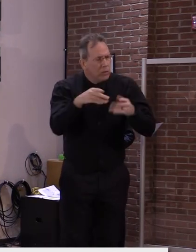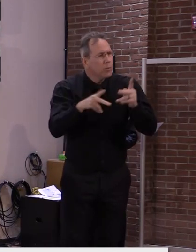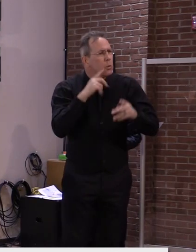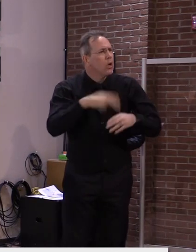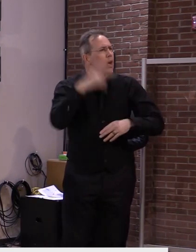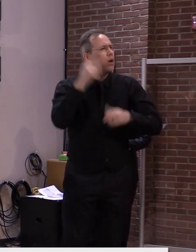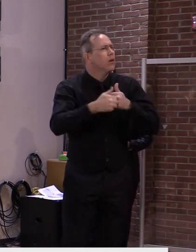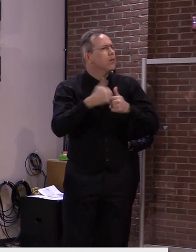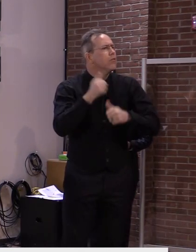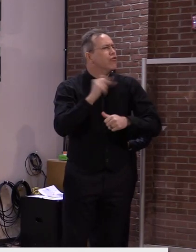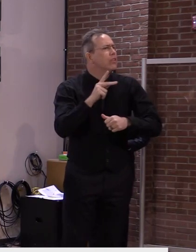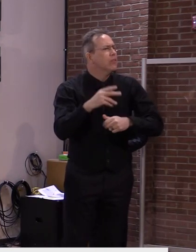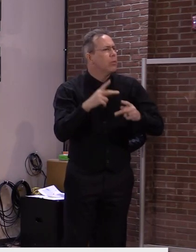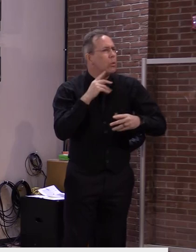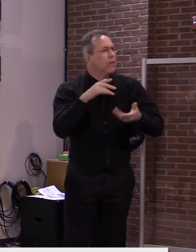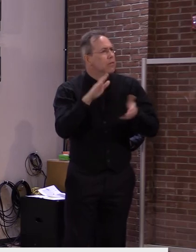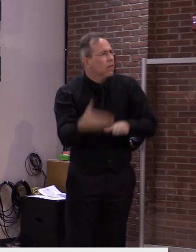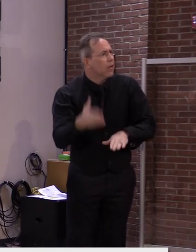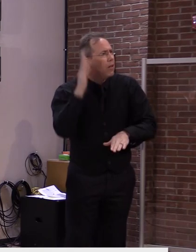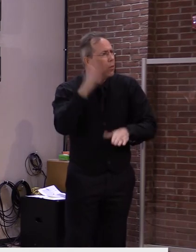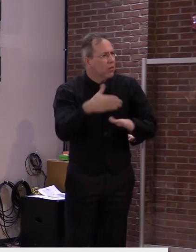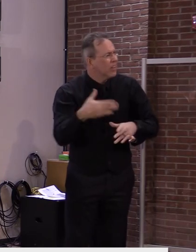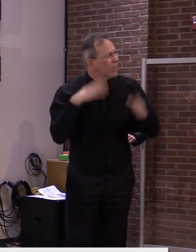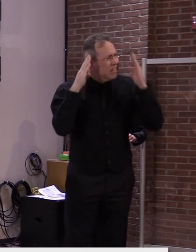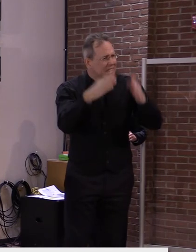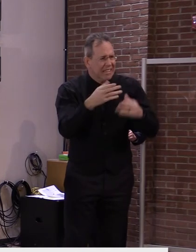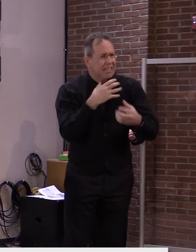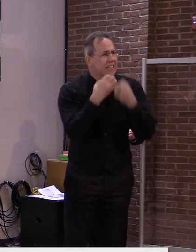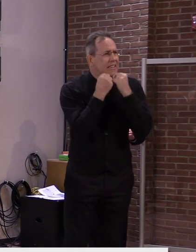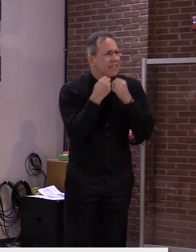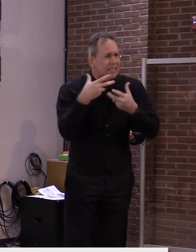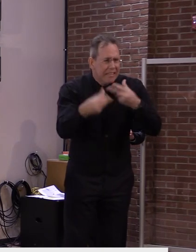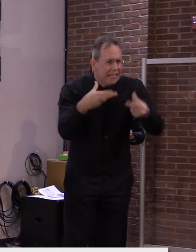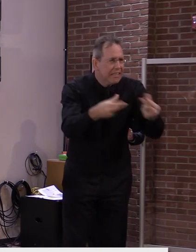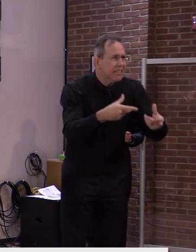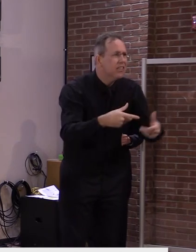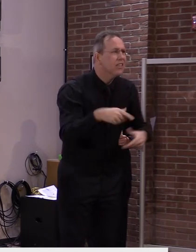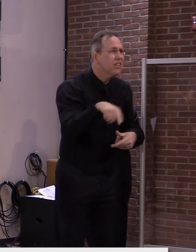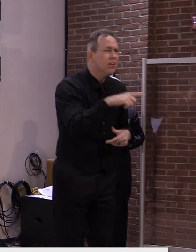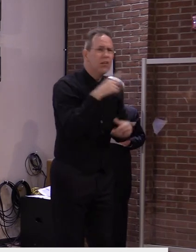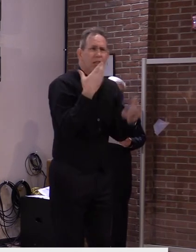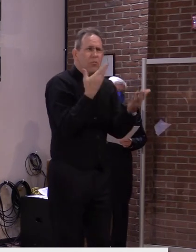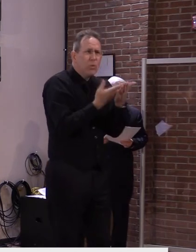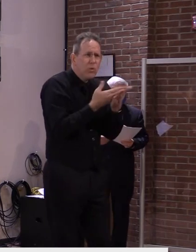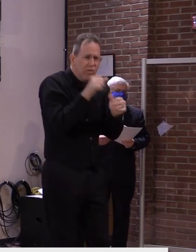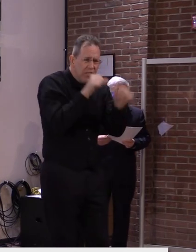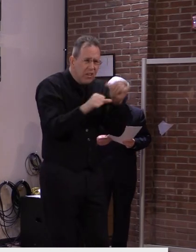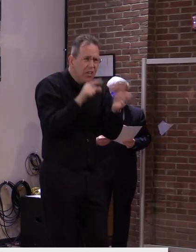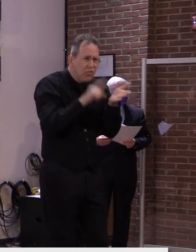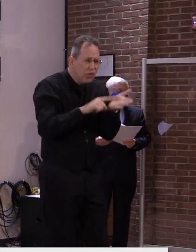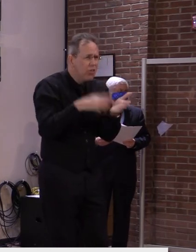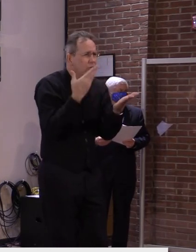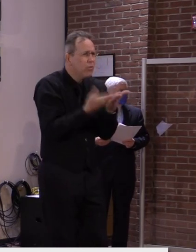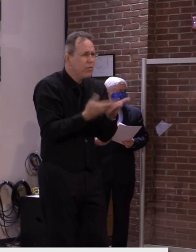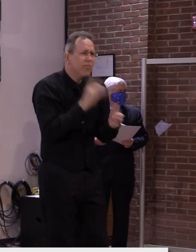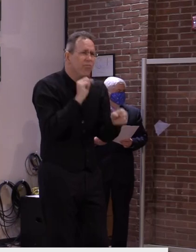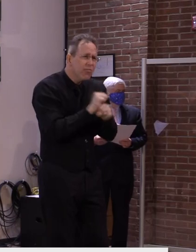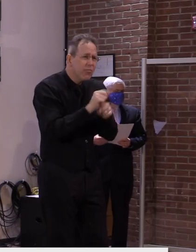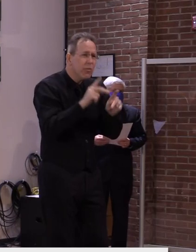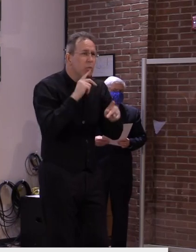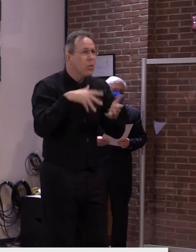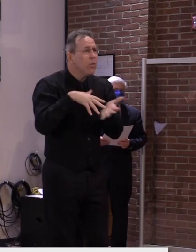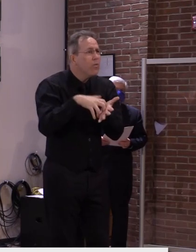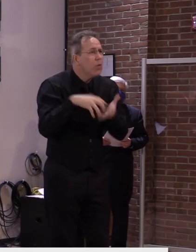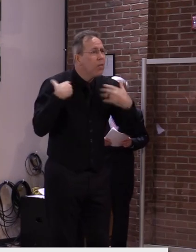clear. Age puts you at a higher risk for death from COVID-19. And I believe we have a moral